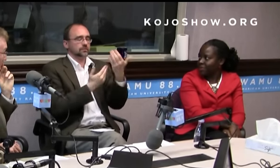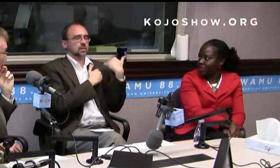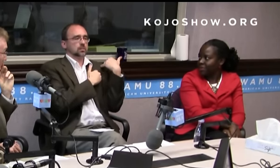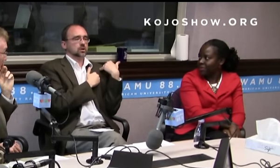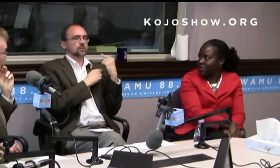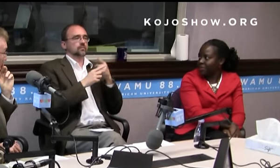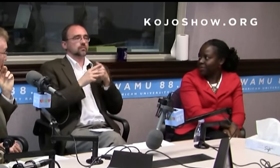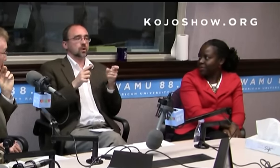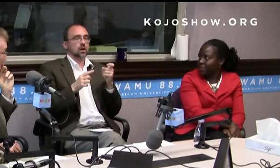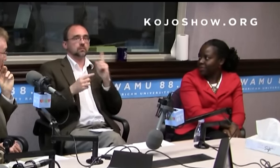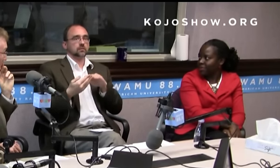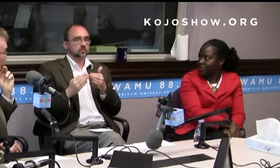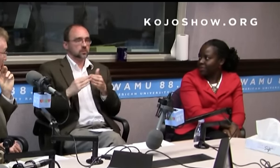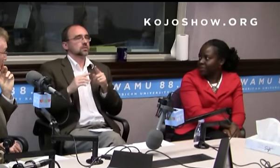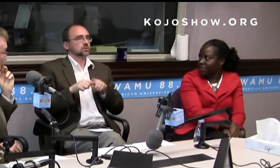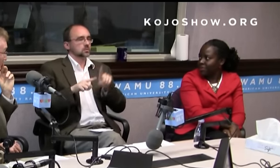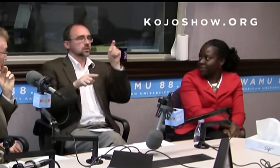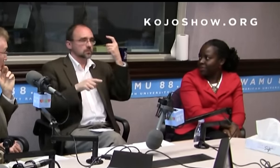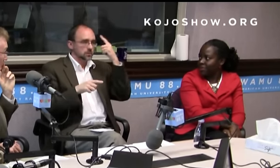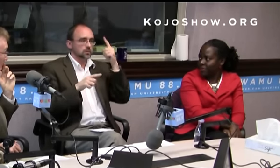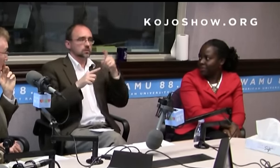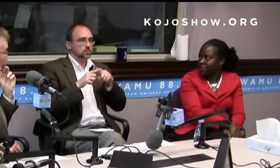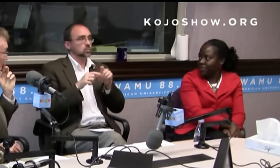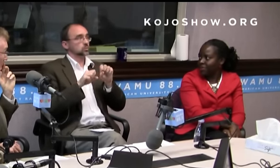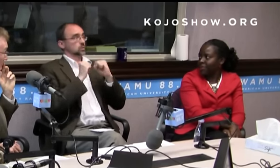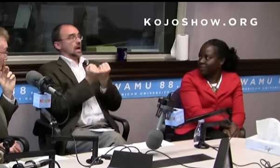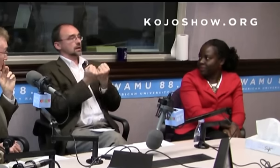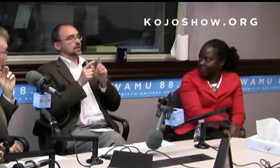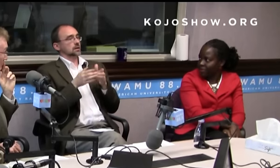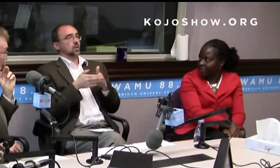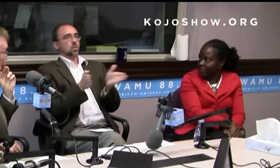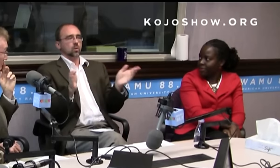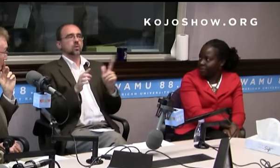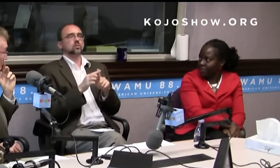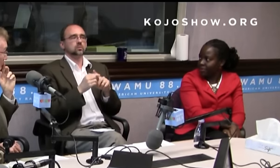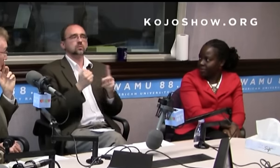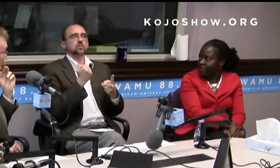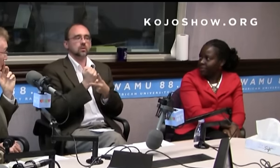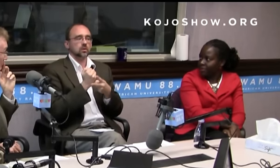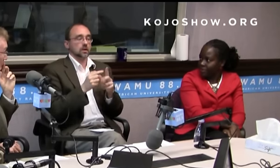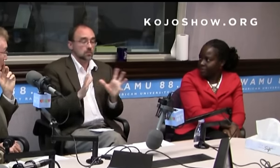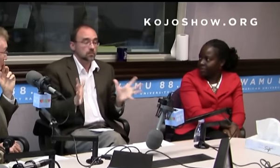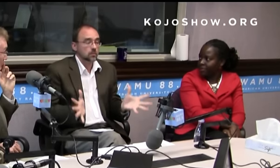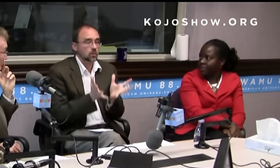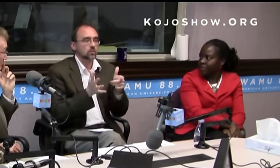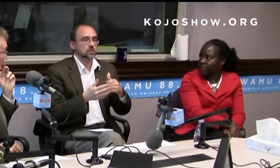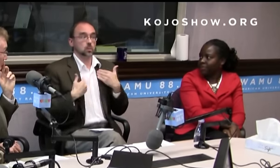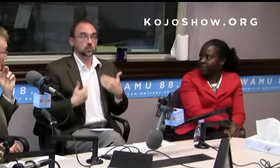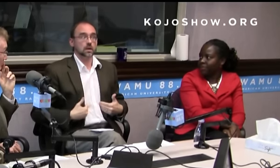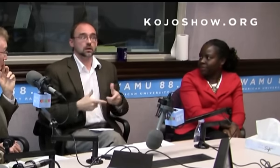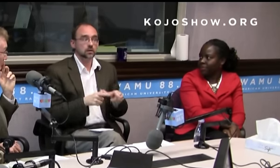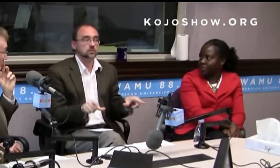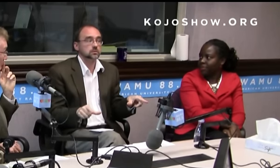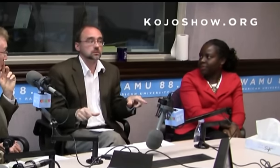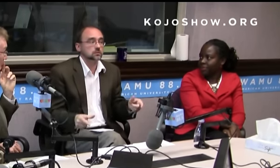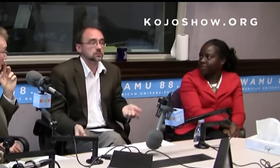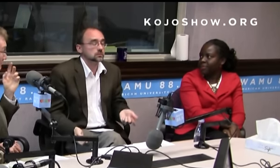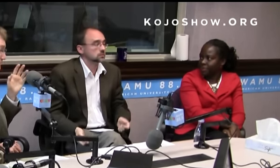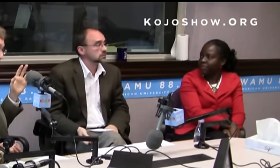preservation of that language and some aren't. So it is incumbent upon each community to really promote